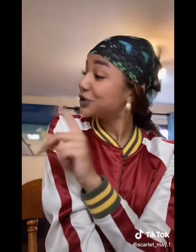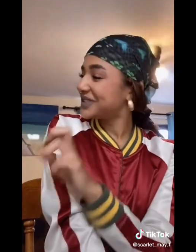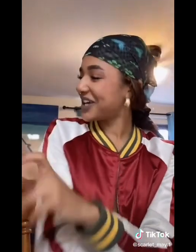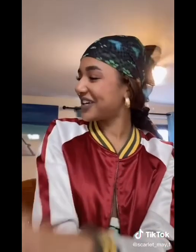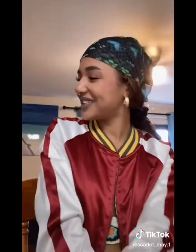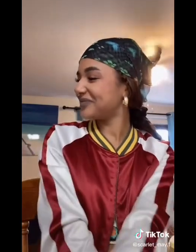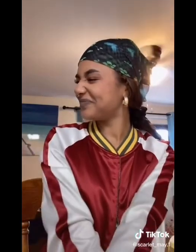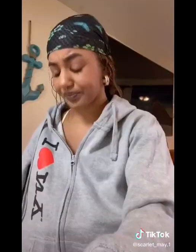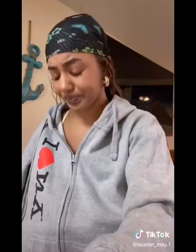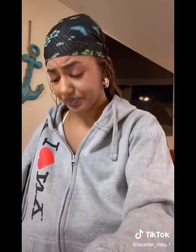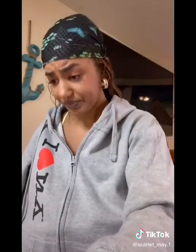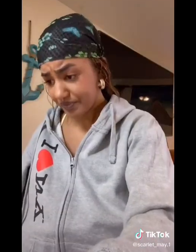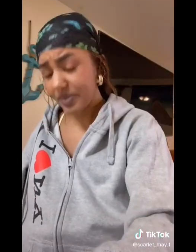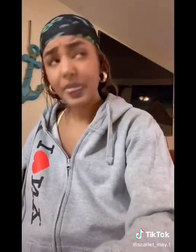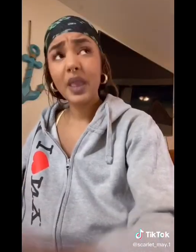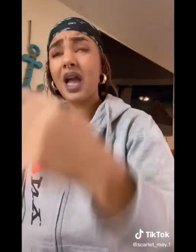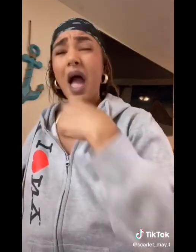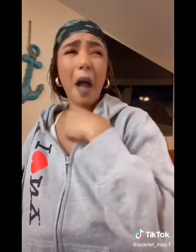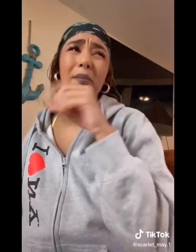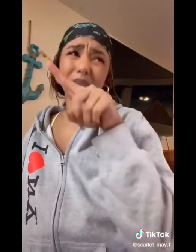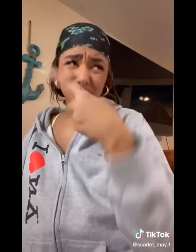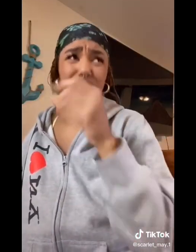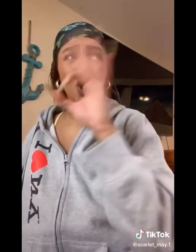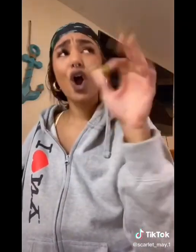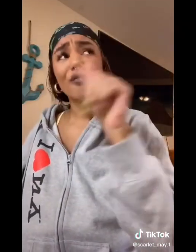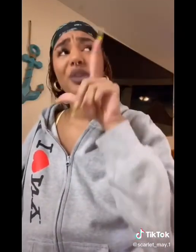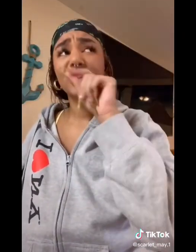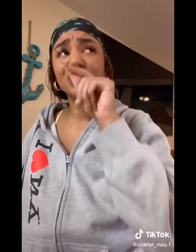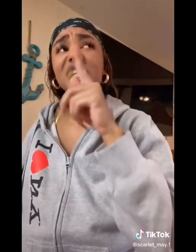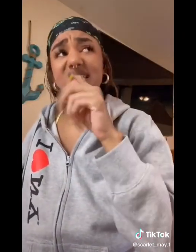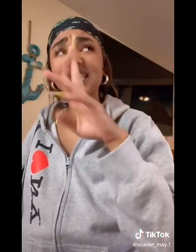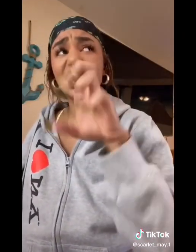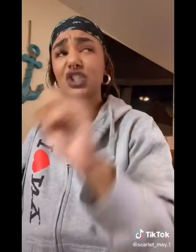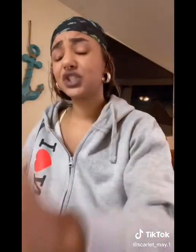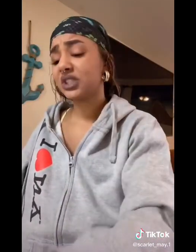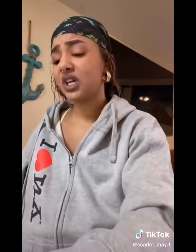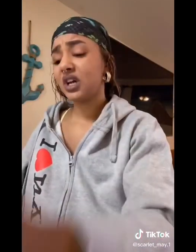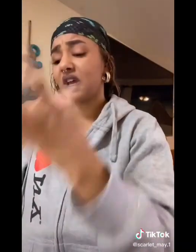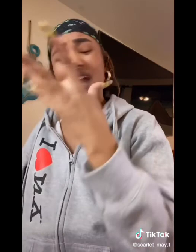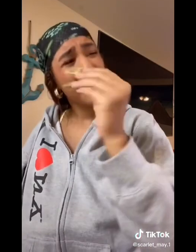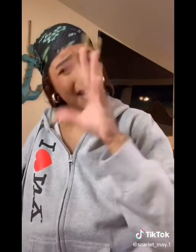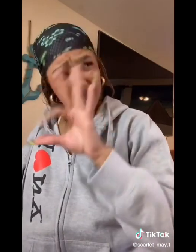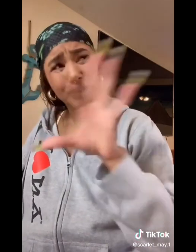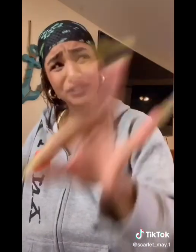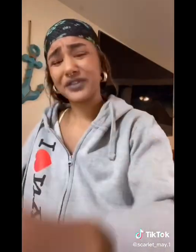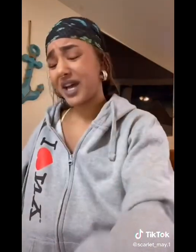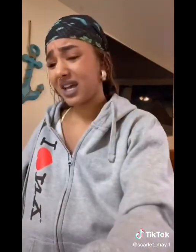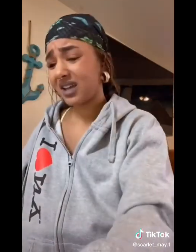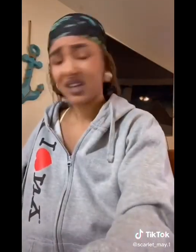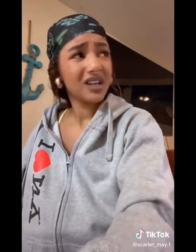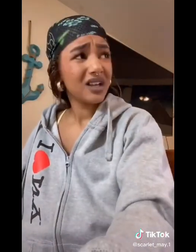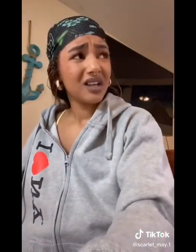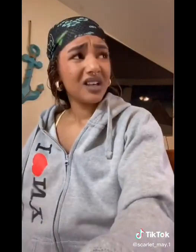Derek? I'm gonna start off with the chicken tenders and the French fries.